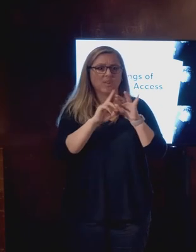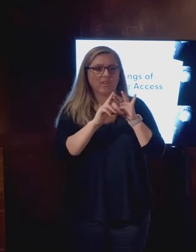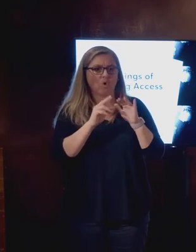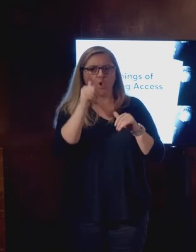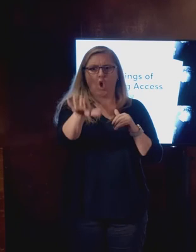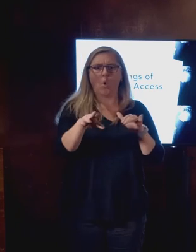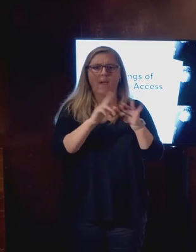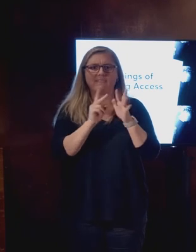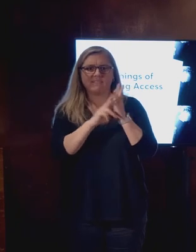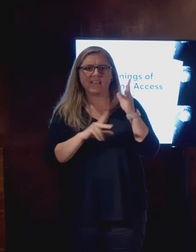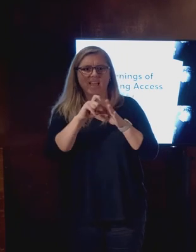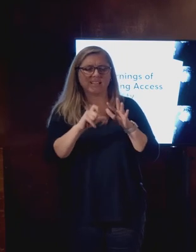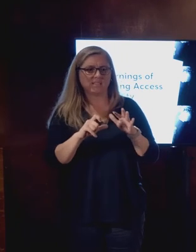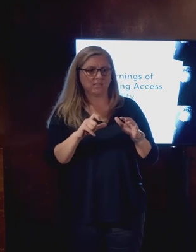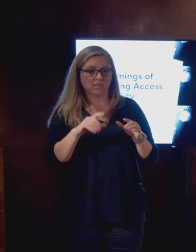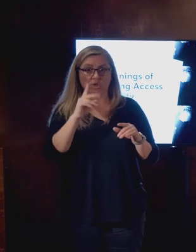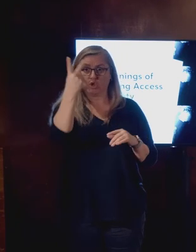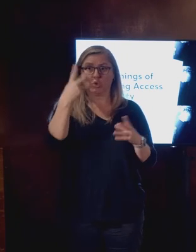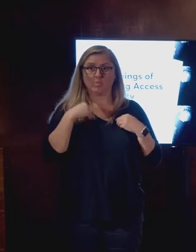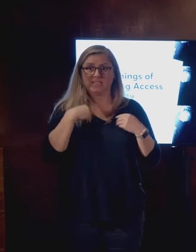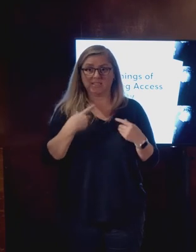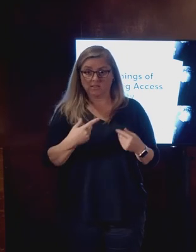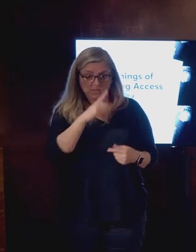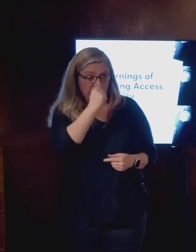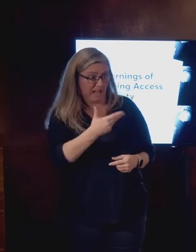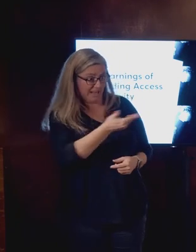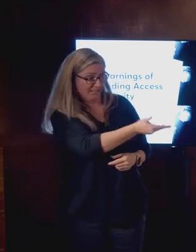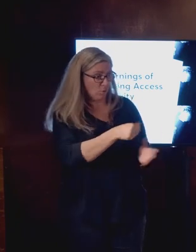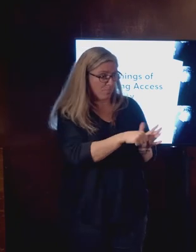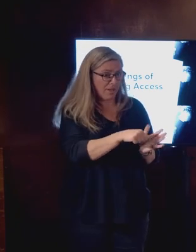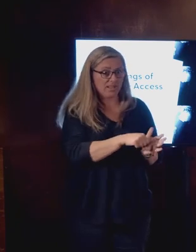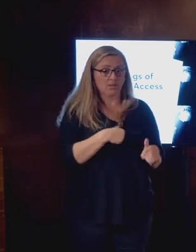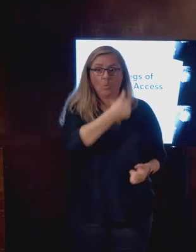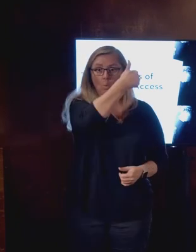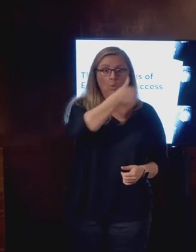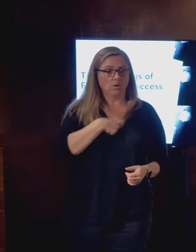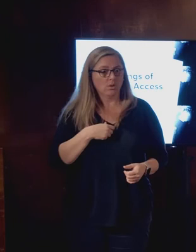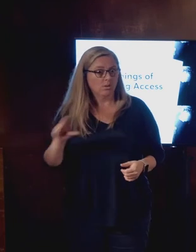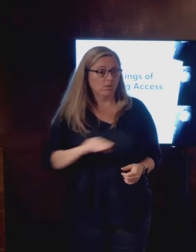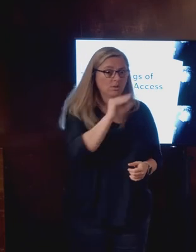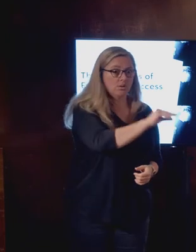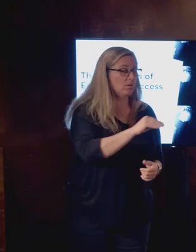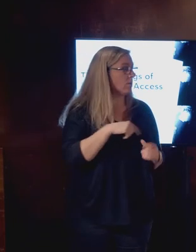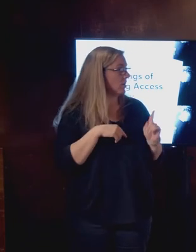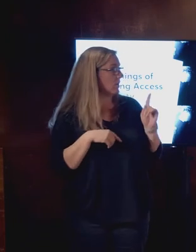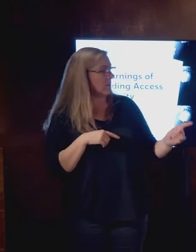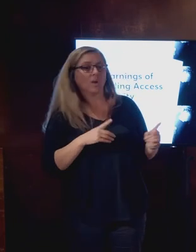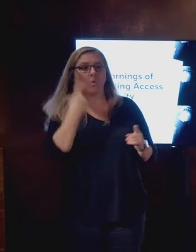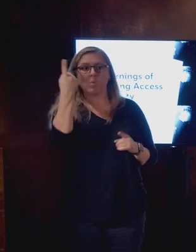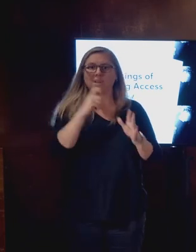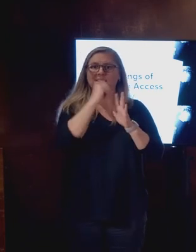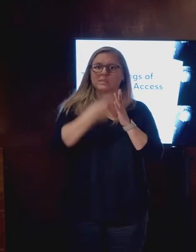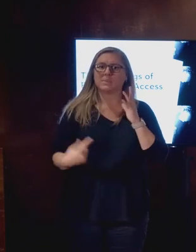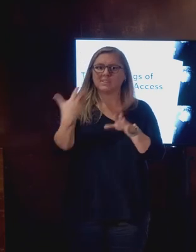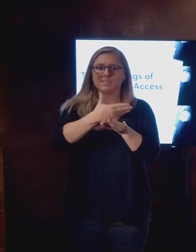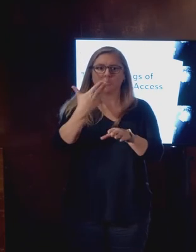had two companies approach me going, can we give you money? I'm like, yes, please. And they were companies that were great. One of them was a disability-specific employment company,